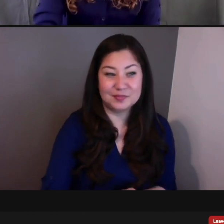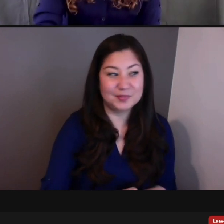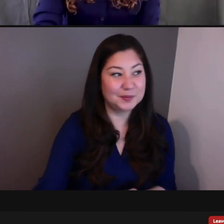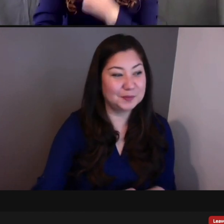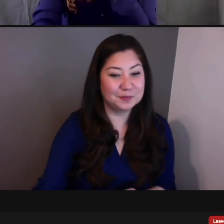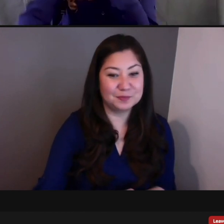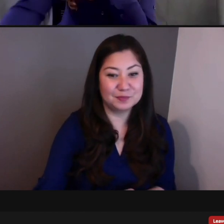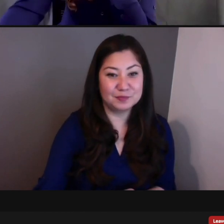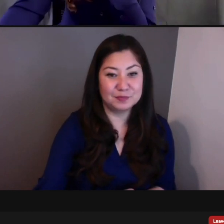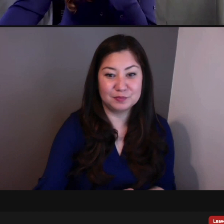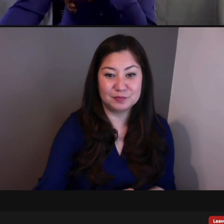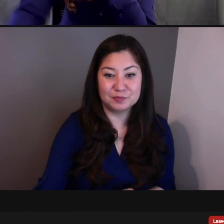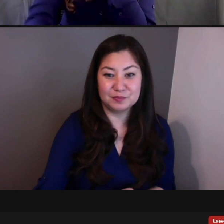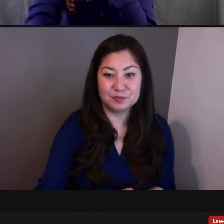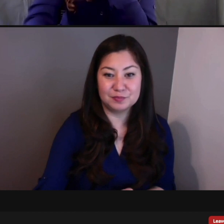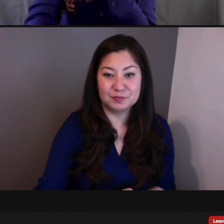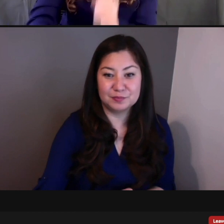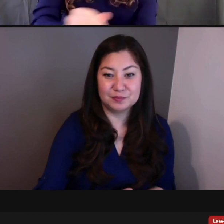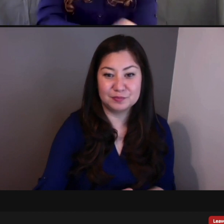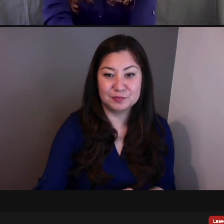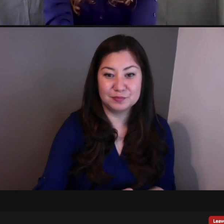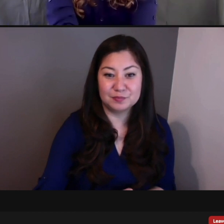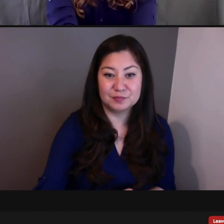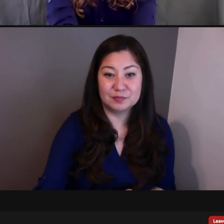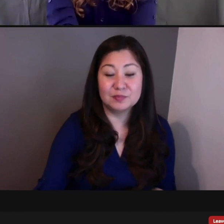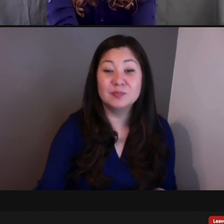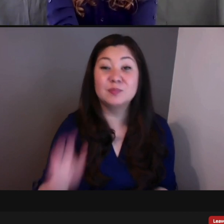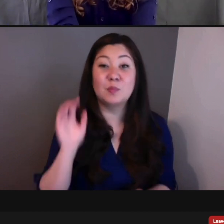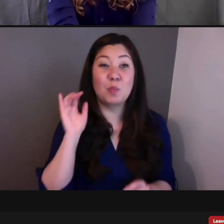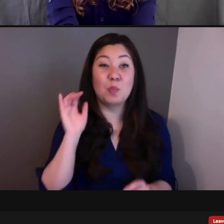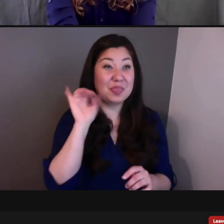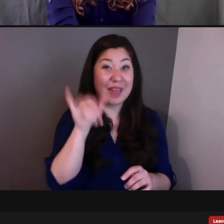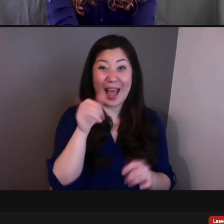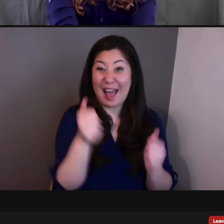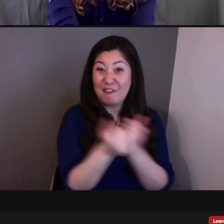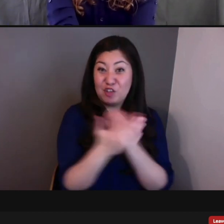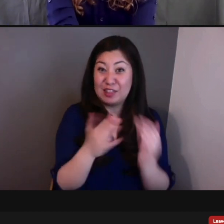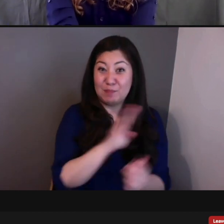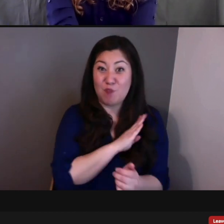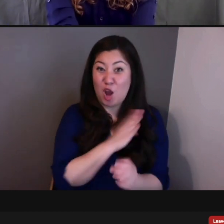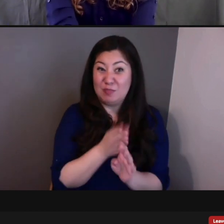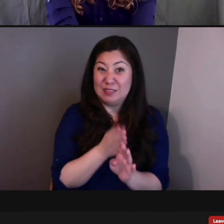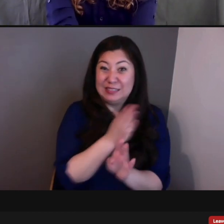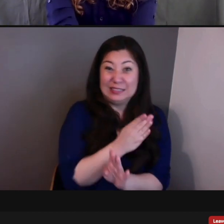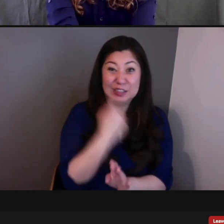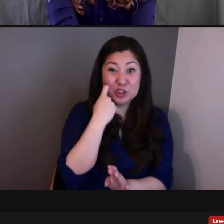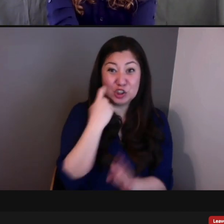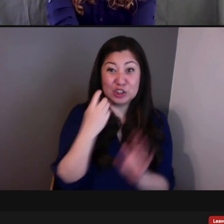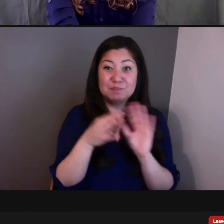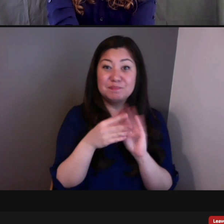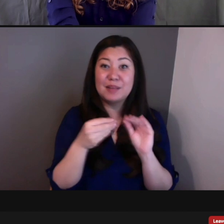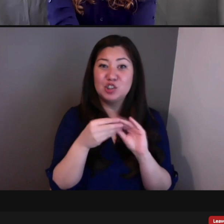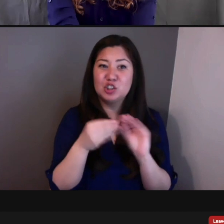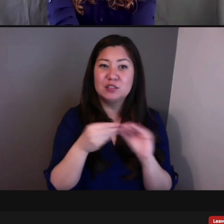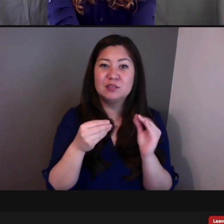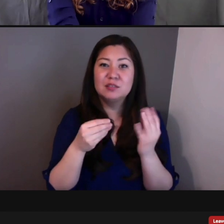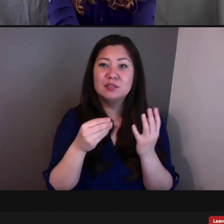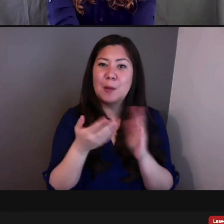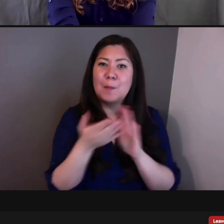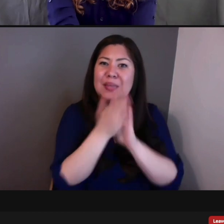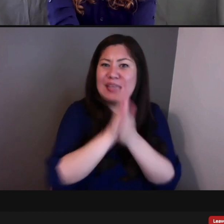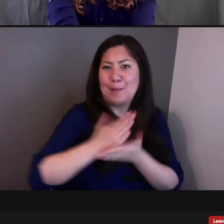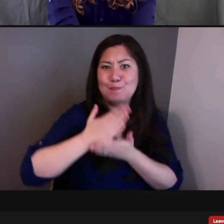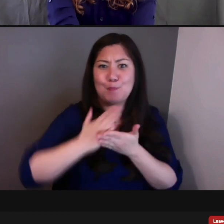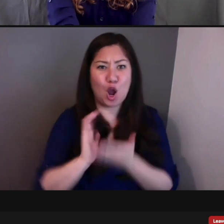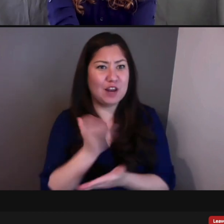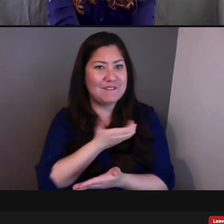stay. People who teach in the STEM field aren't able to communicate. They may not be able to deliver that information clearly where people